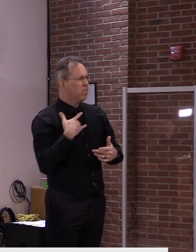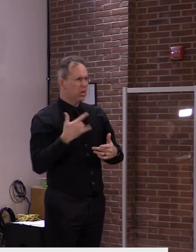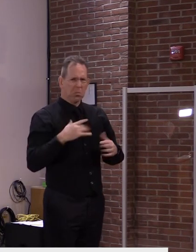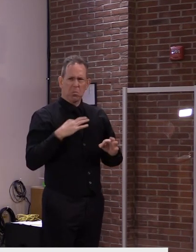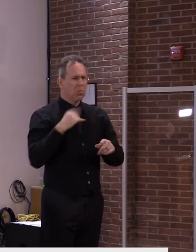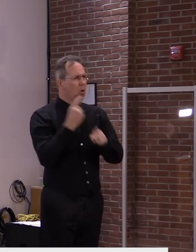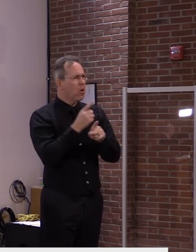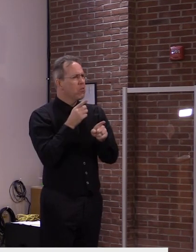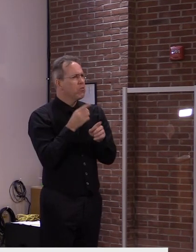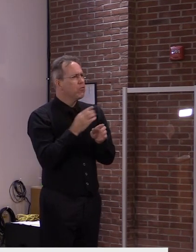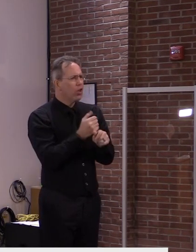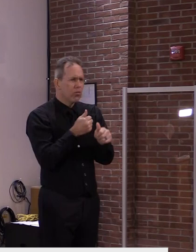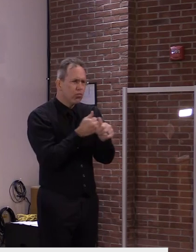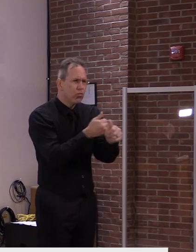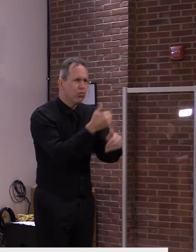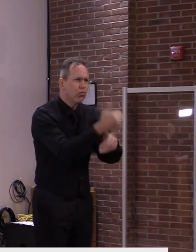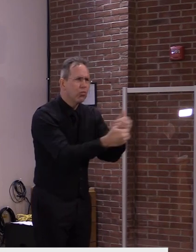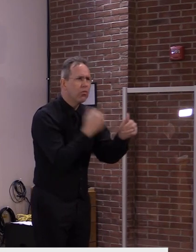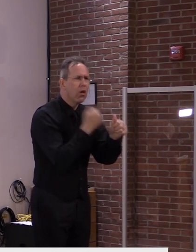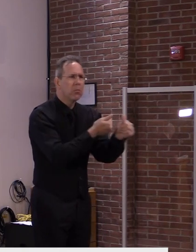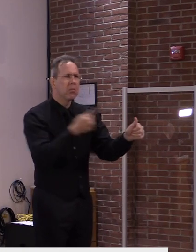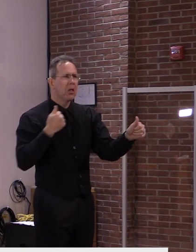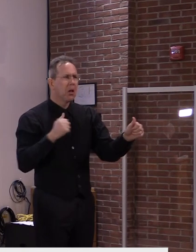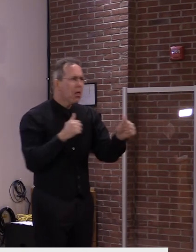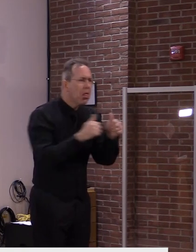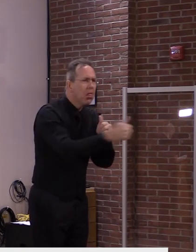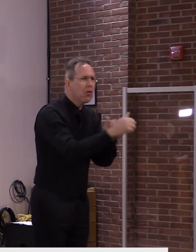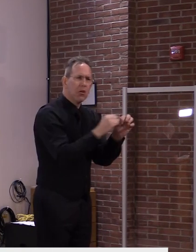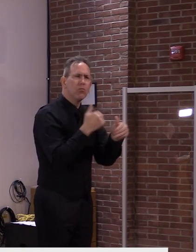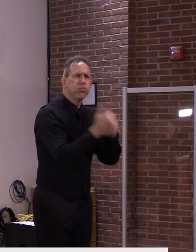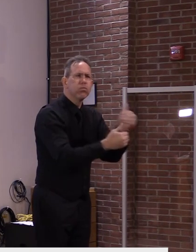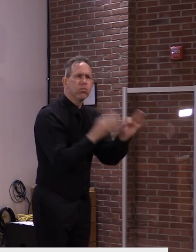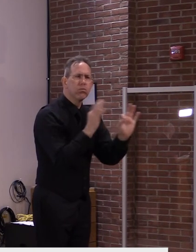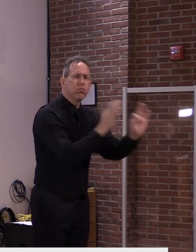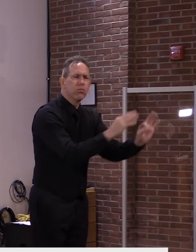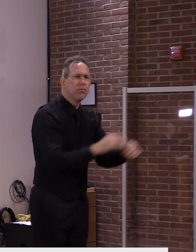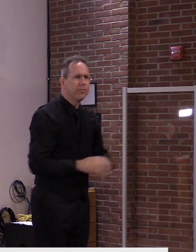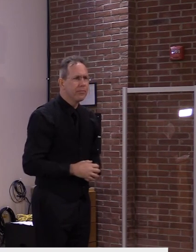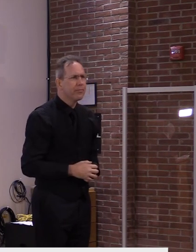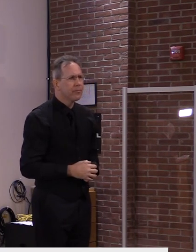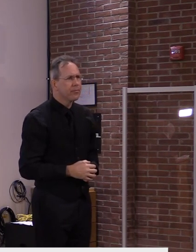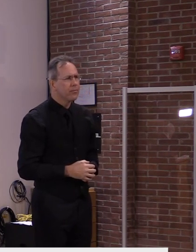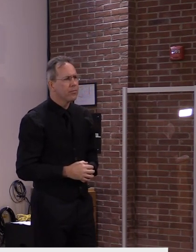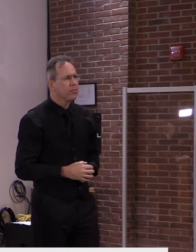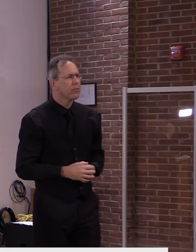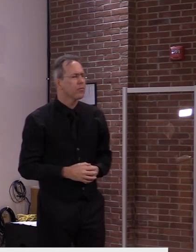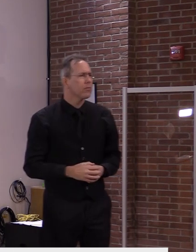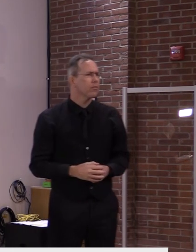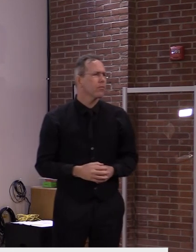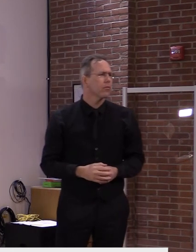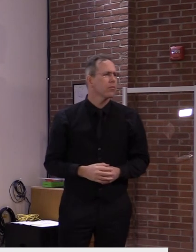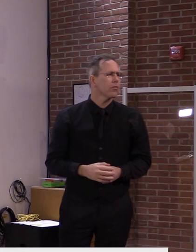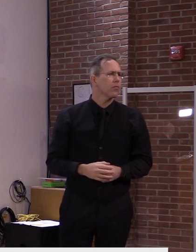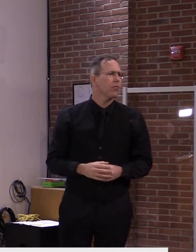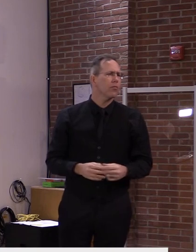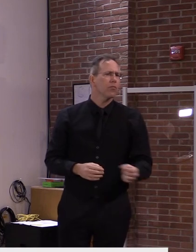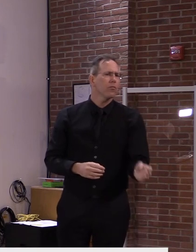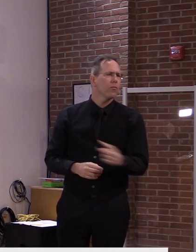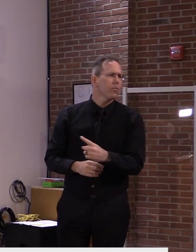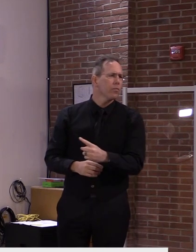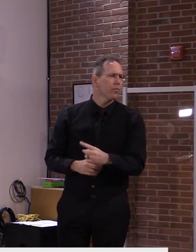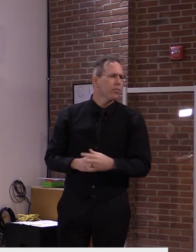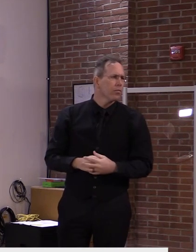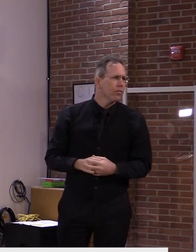The other thing, and this would be more meaningful coming from you, but I know someone who was 75 plus who went over to Essex to